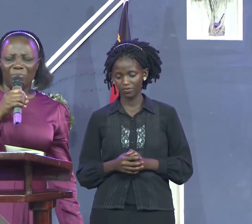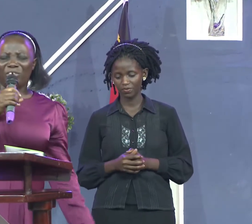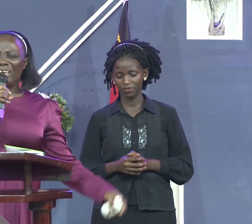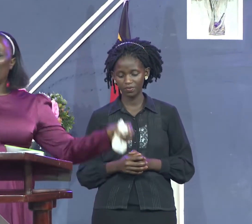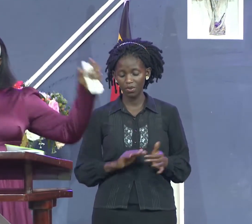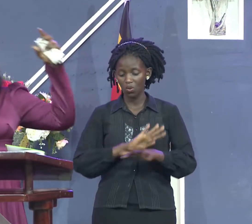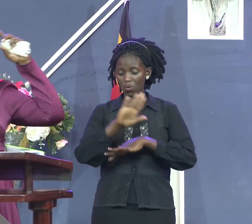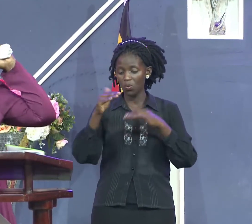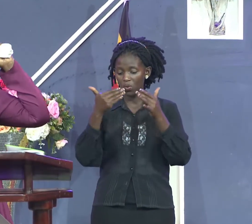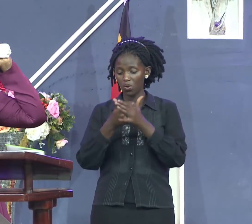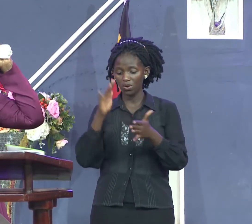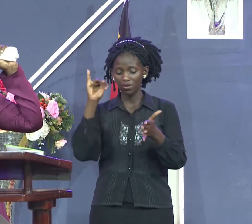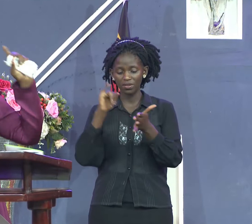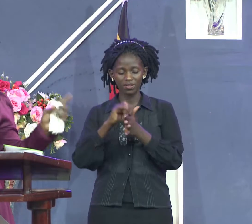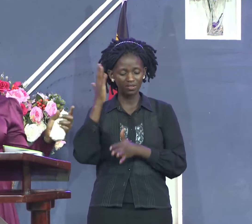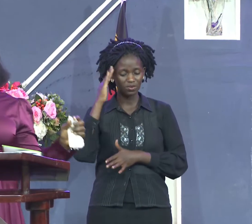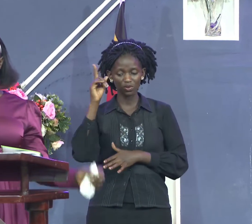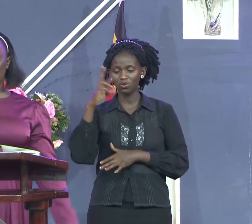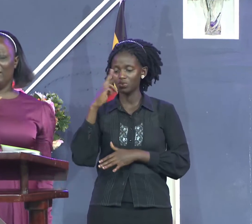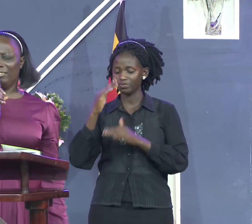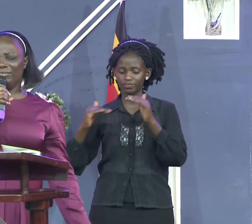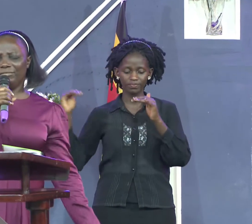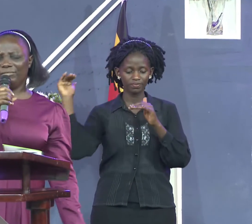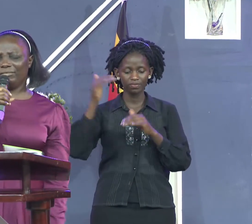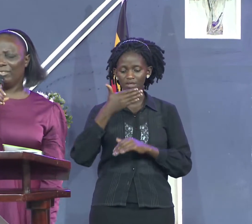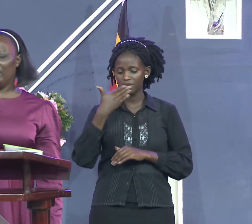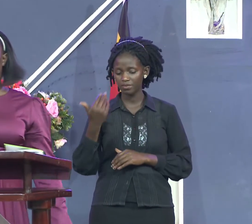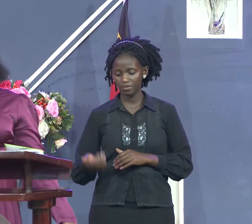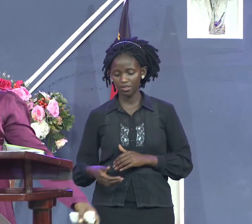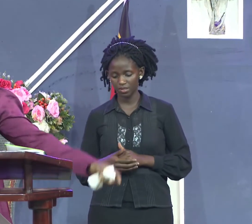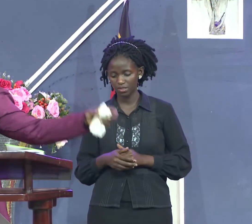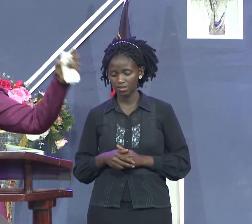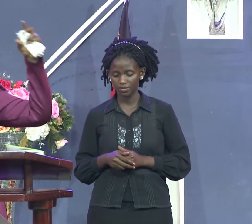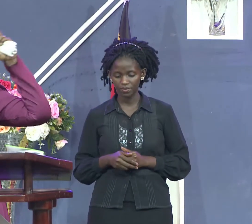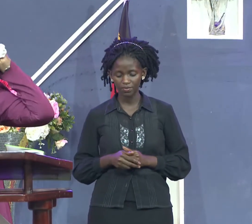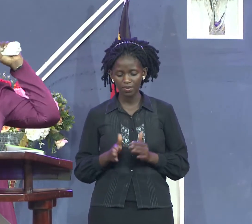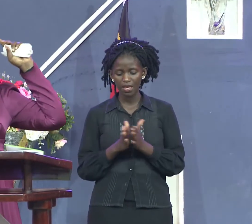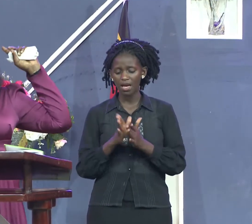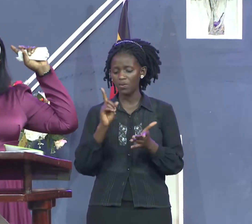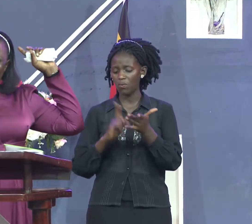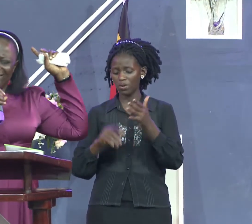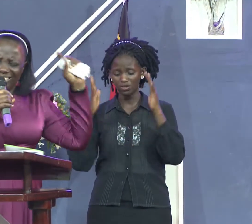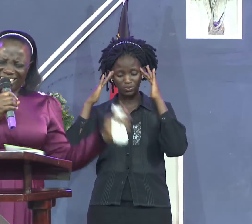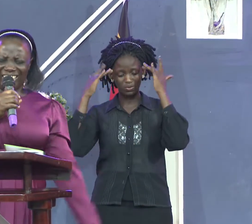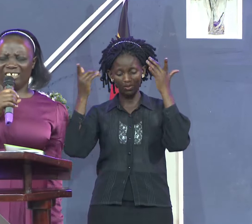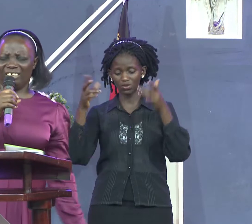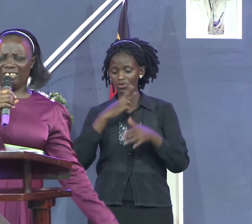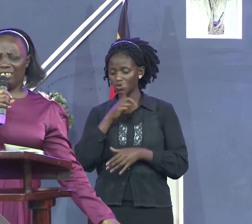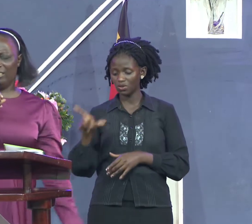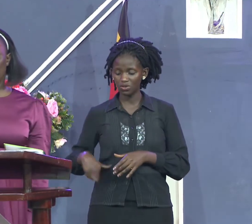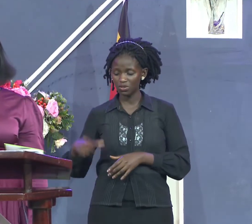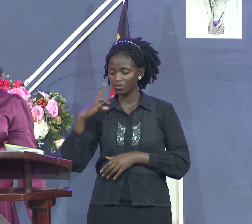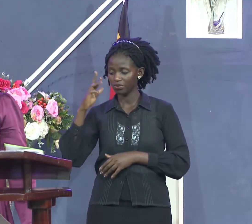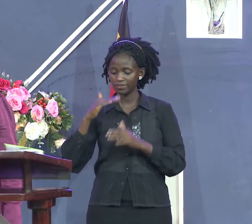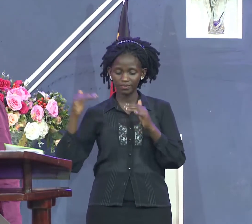you. Byonna byetumanyi obisinga. You're far above all that we know. Ne byetutamanyi obisinga. Even